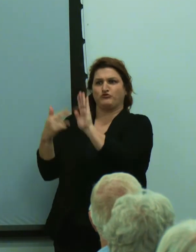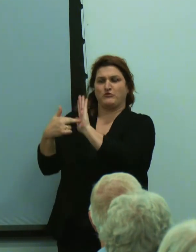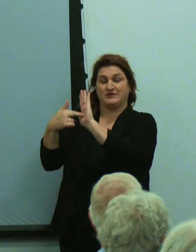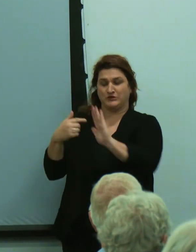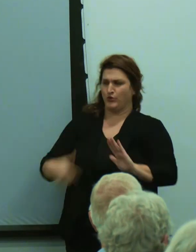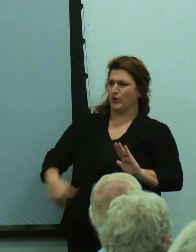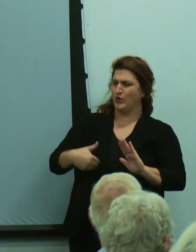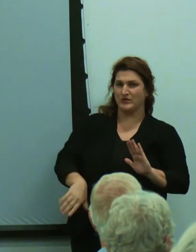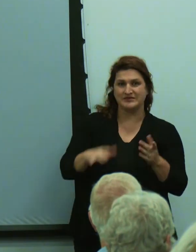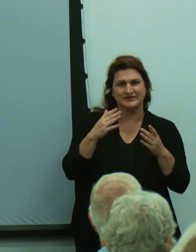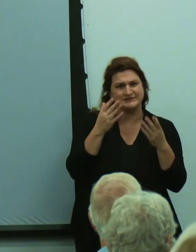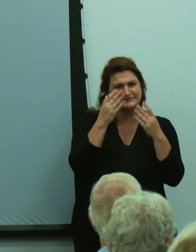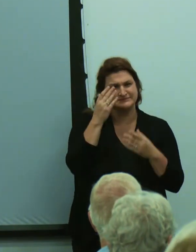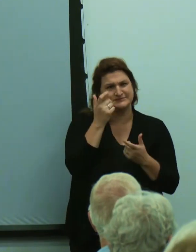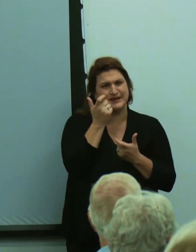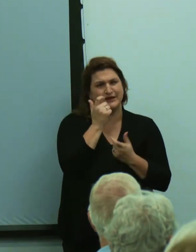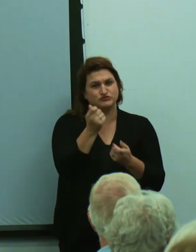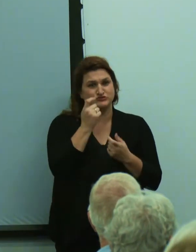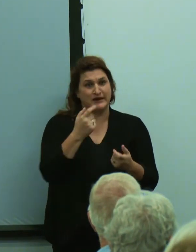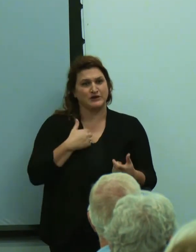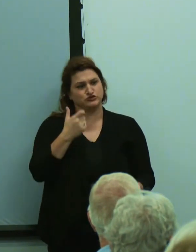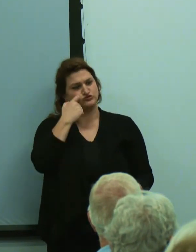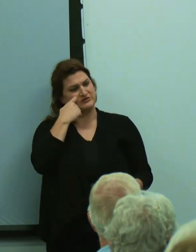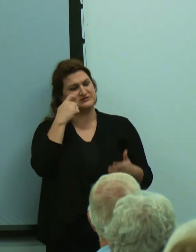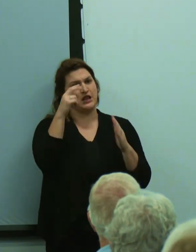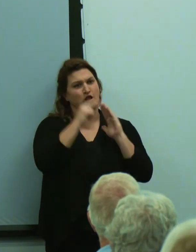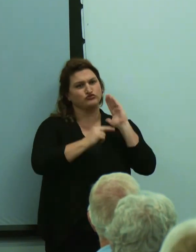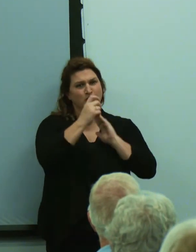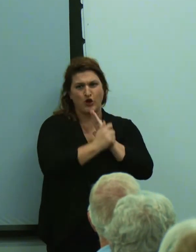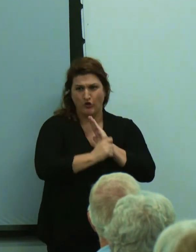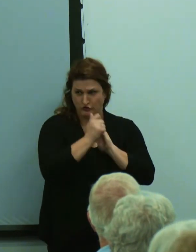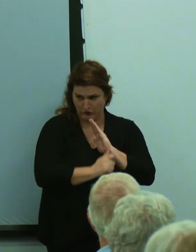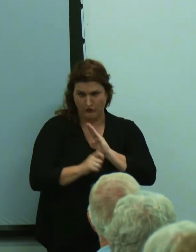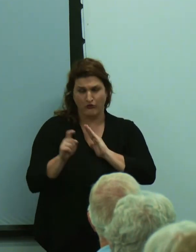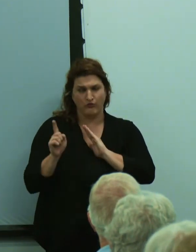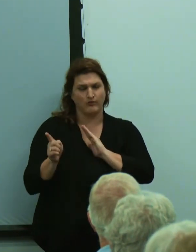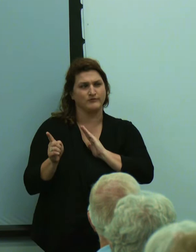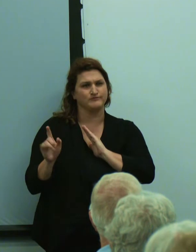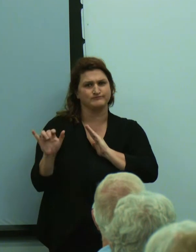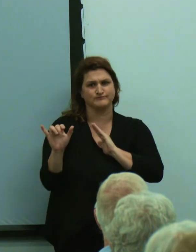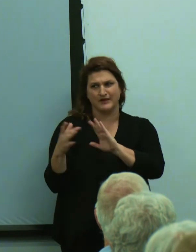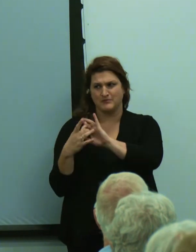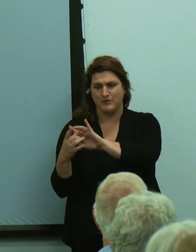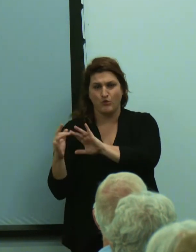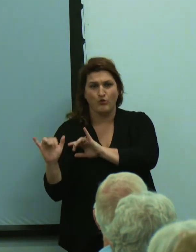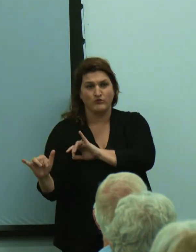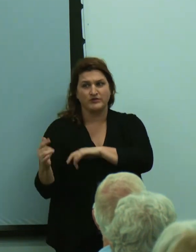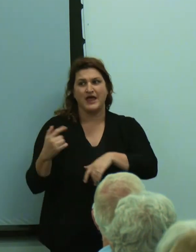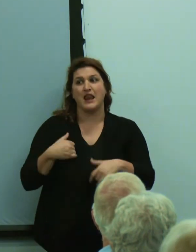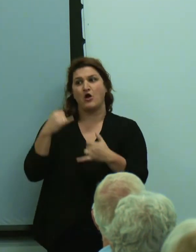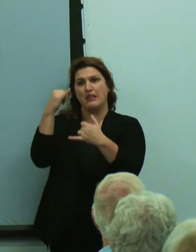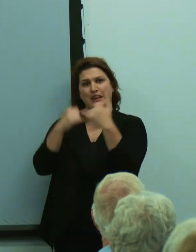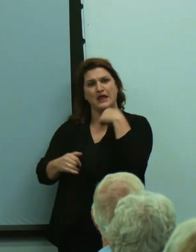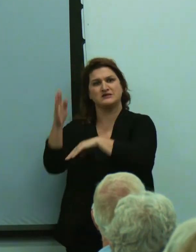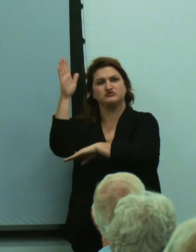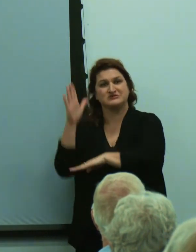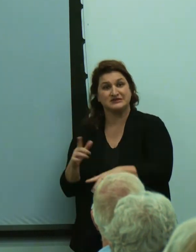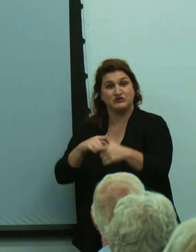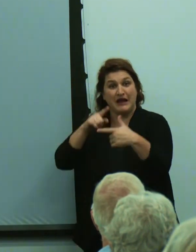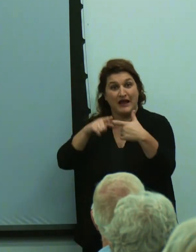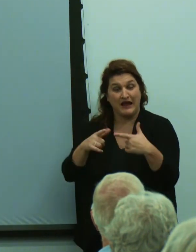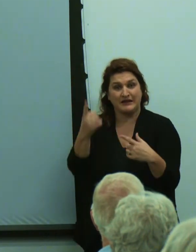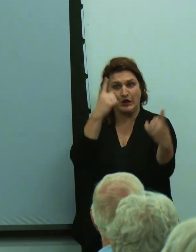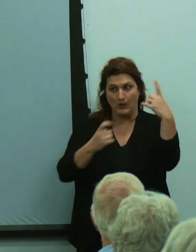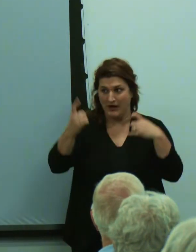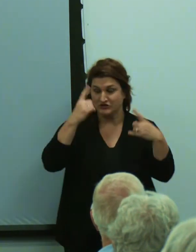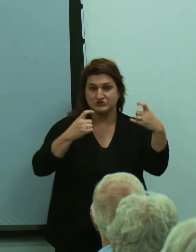an article about that recently. Our next presenter and last presenter, and then we'll have questions, and I'll discuss